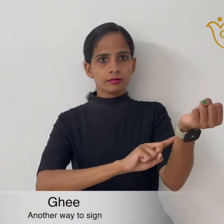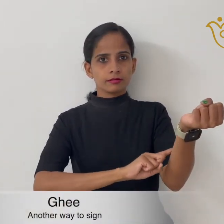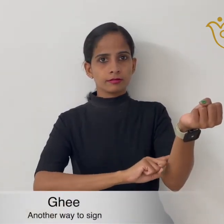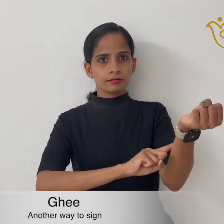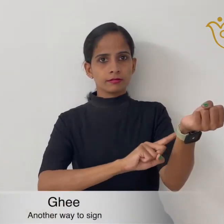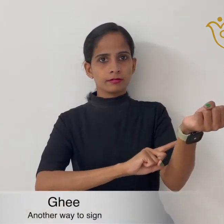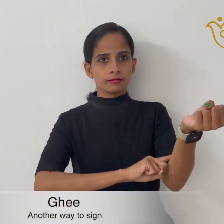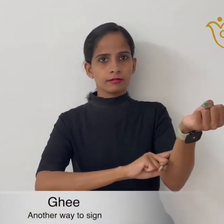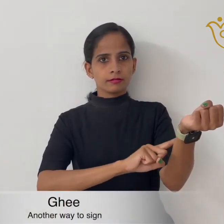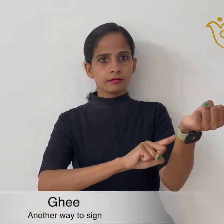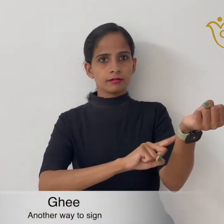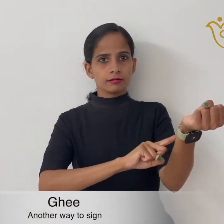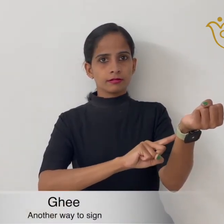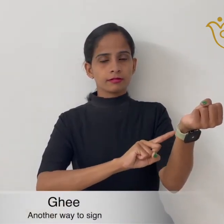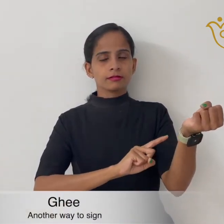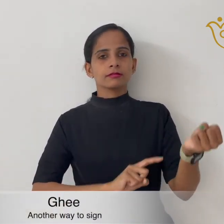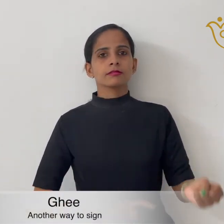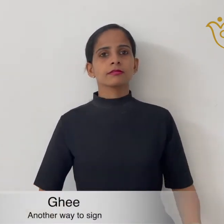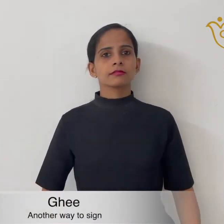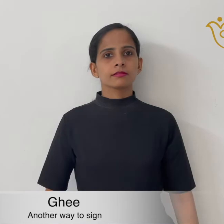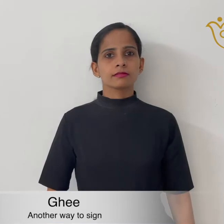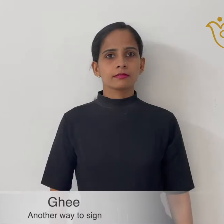Another way to sign: